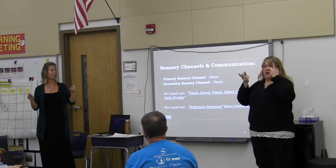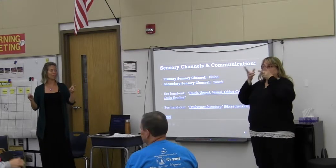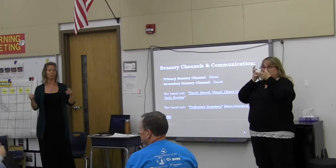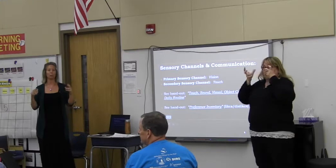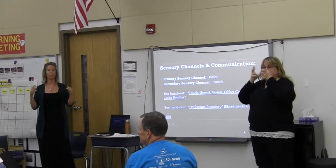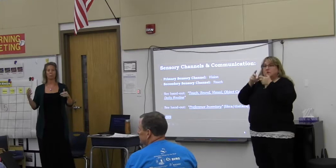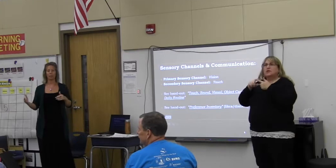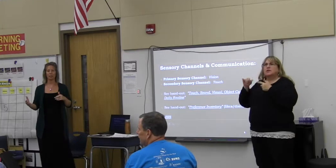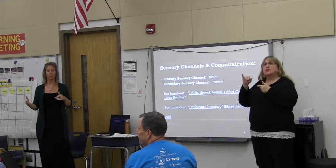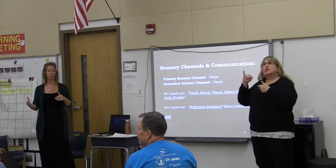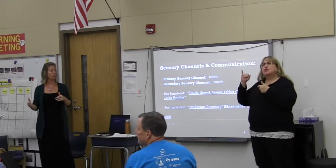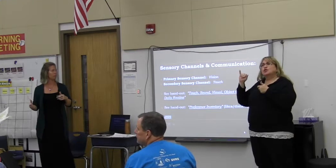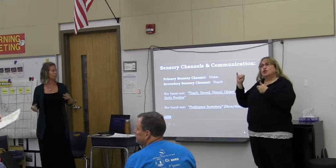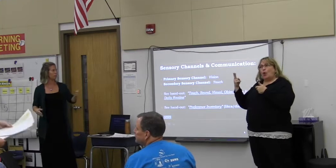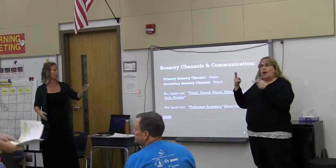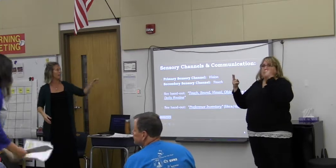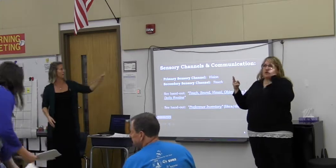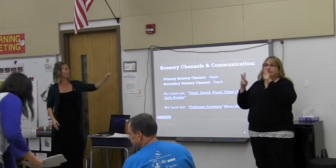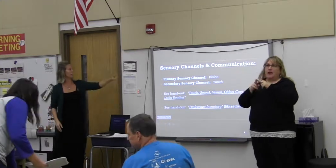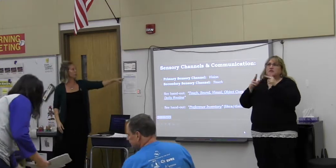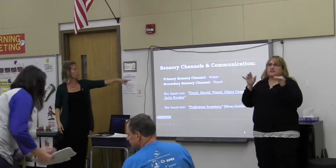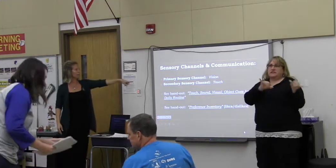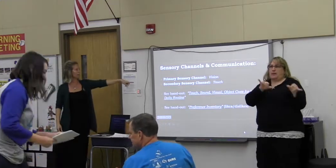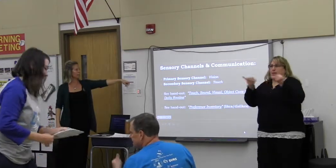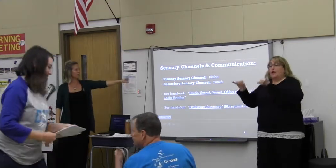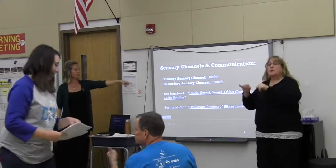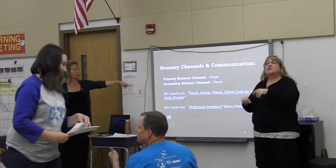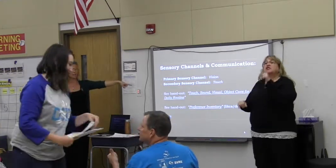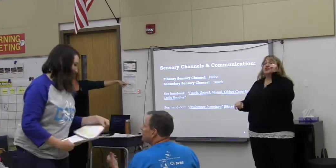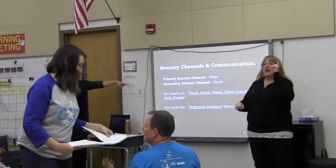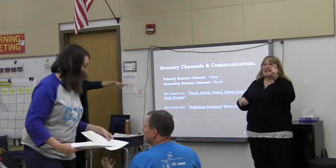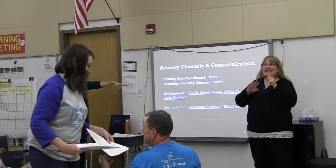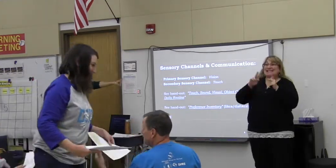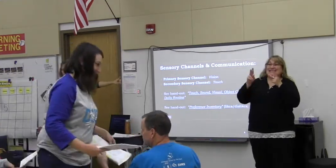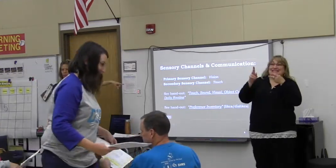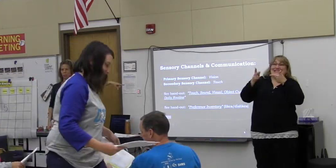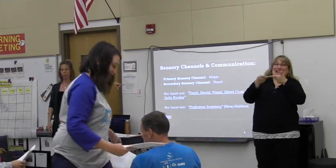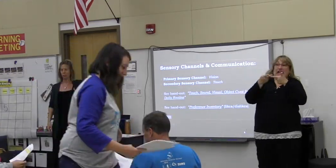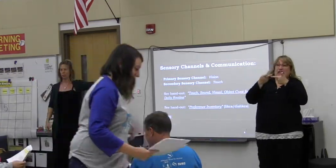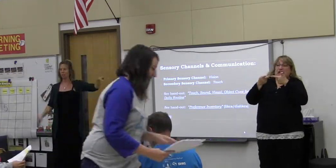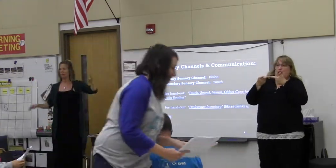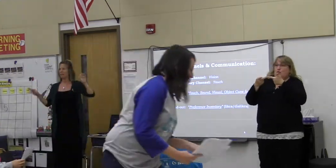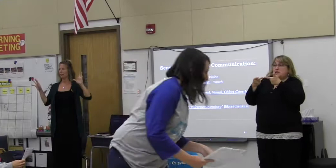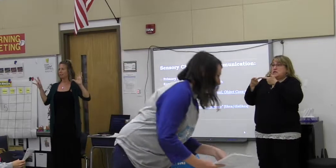Johann are very similar in the way that they use the vision, except with Jaden, his secondary